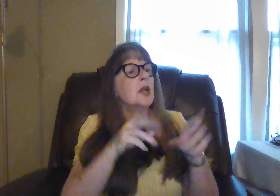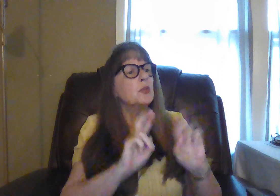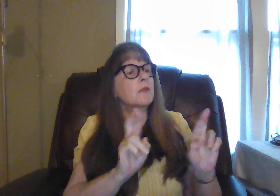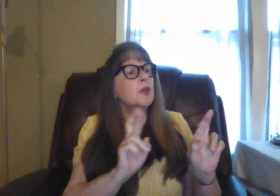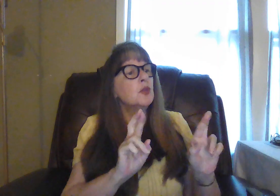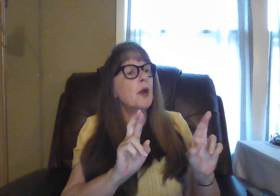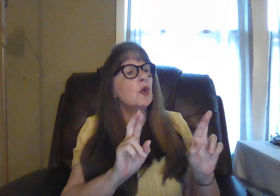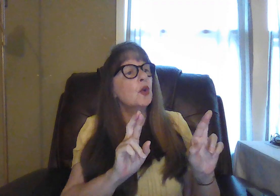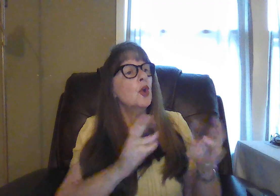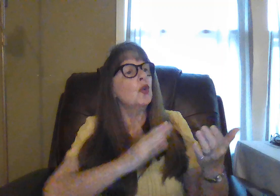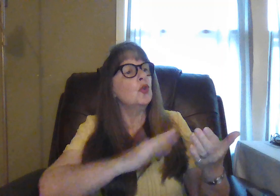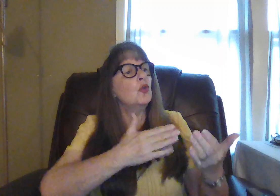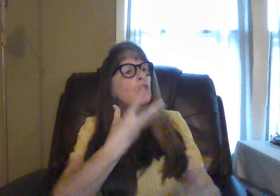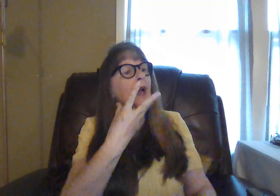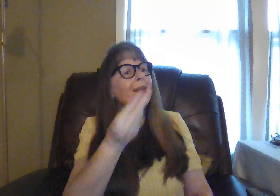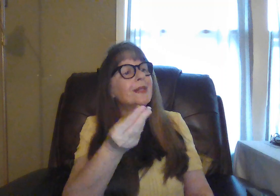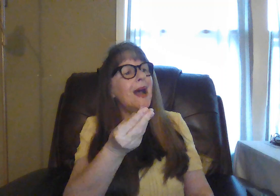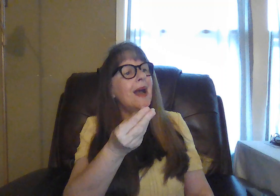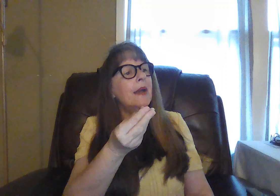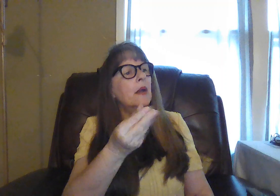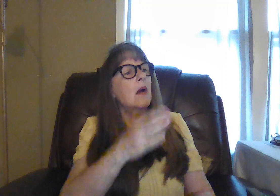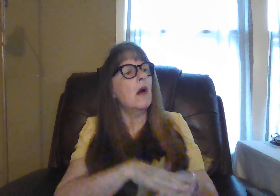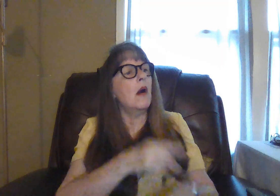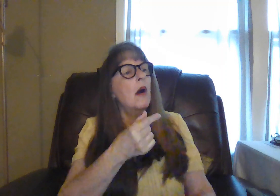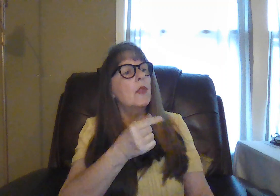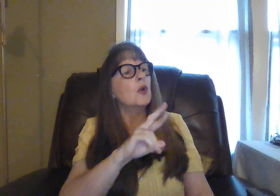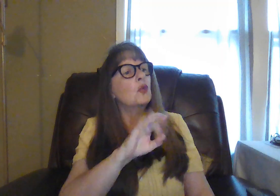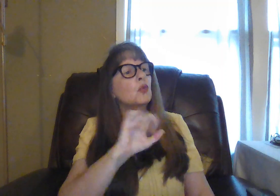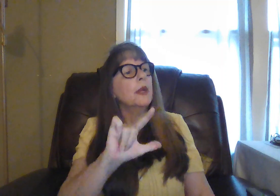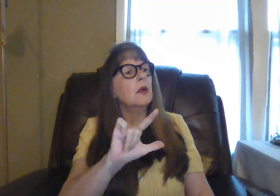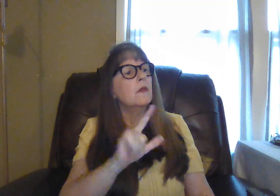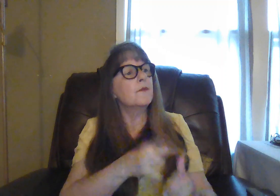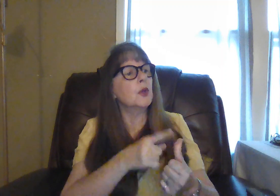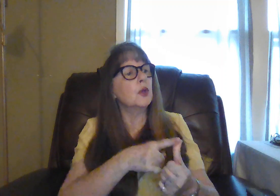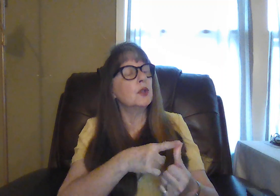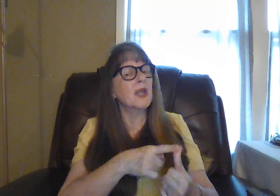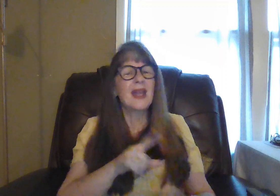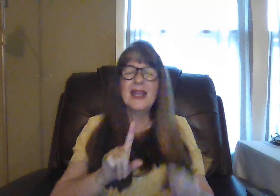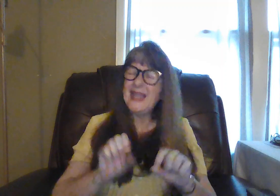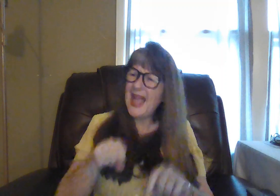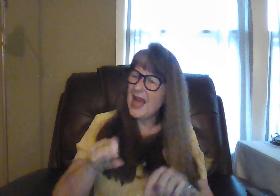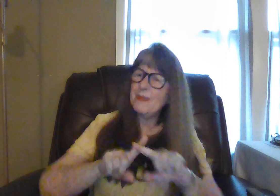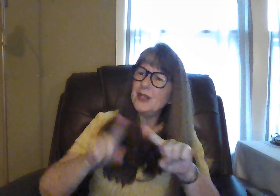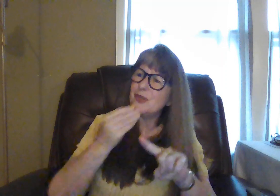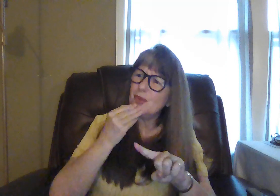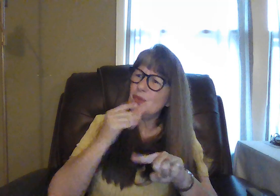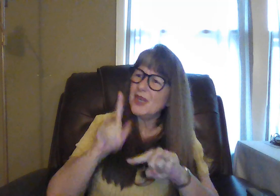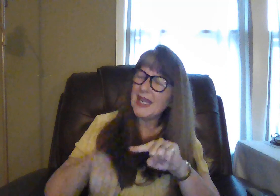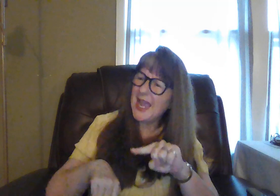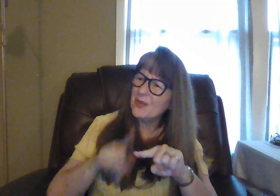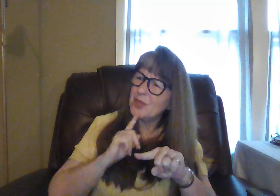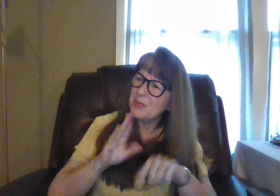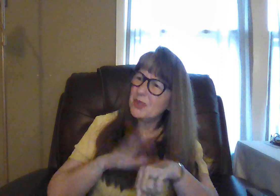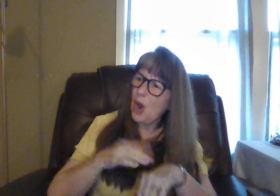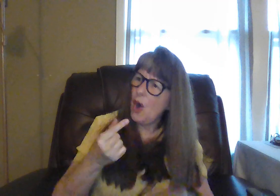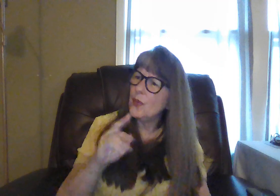your refrigerator, you cook outside on the grill first. Yeah, but it's food that I can't really put on the